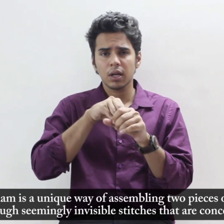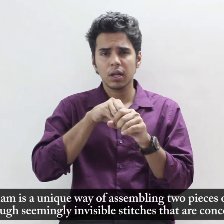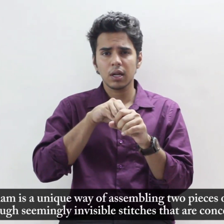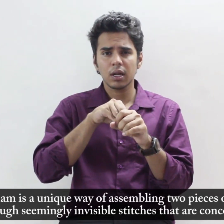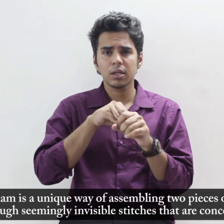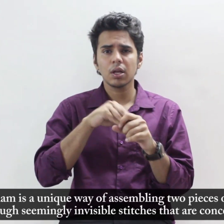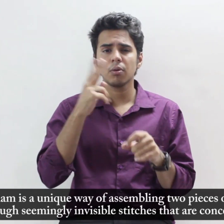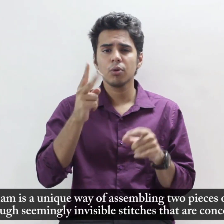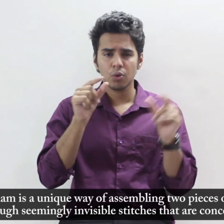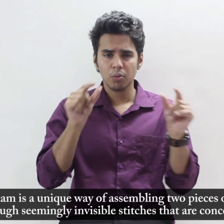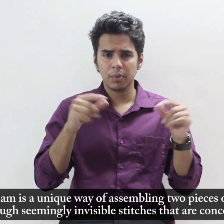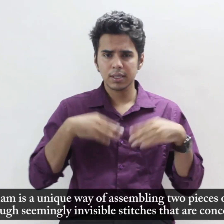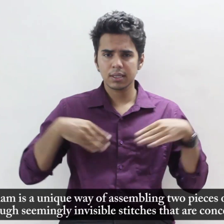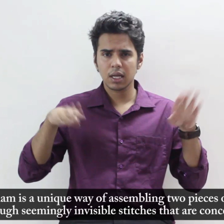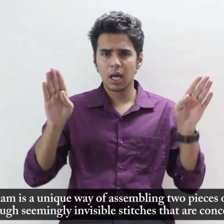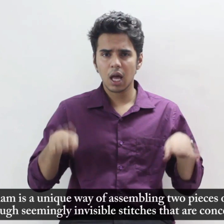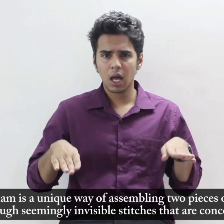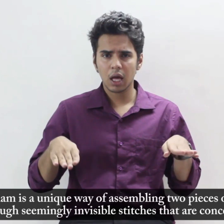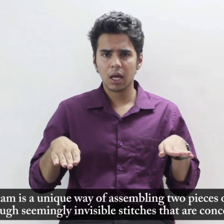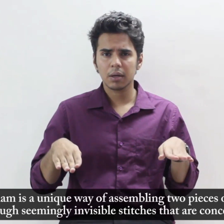are concealed.